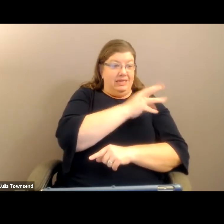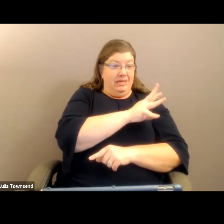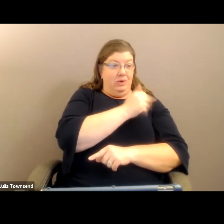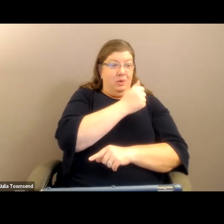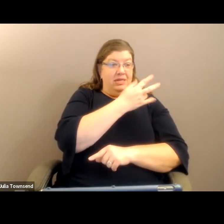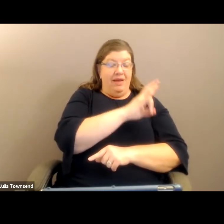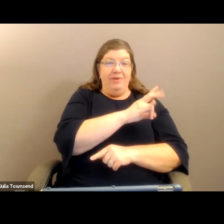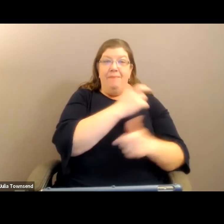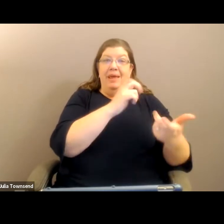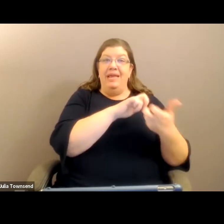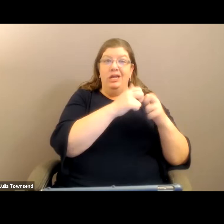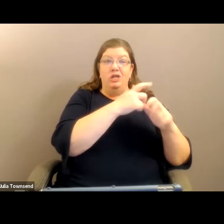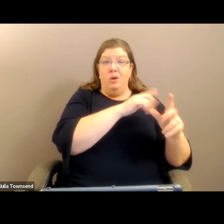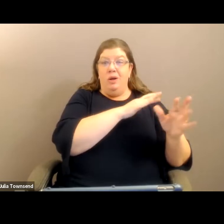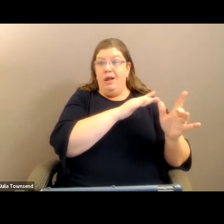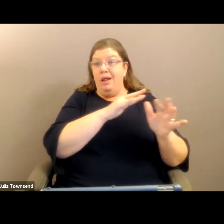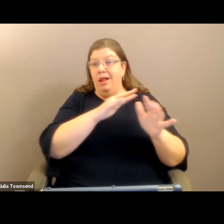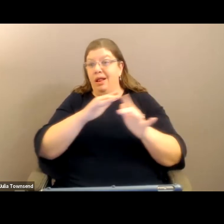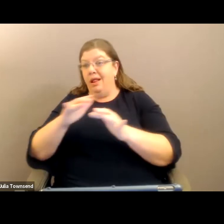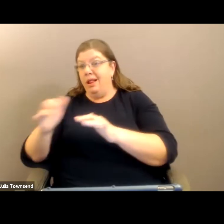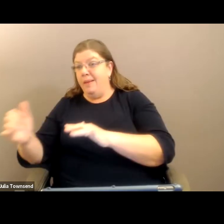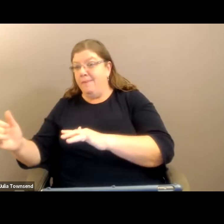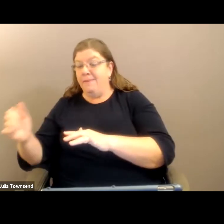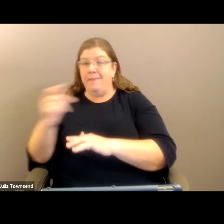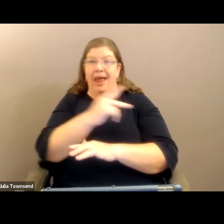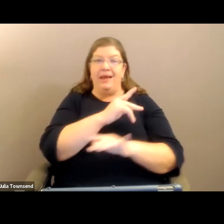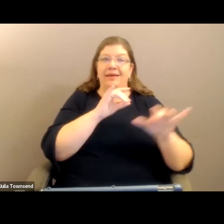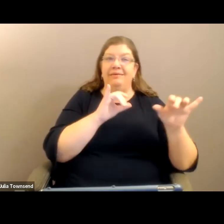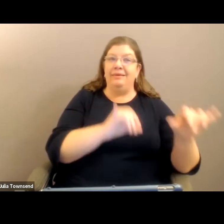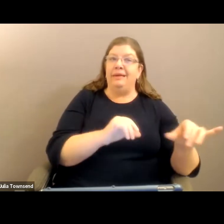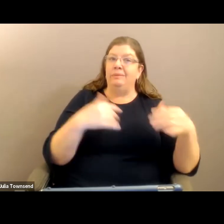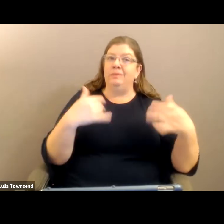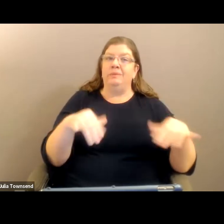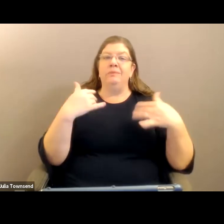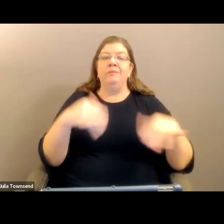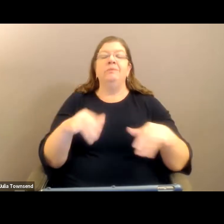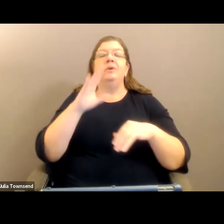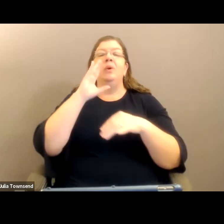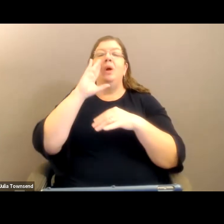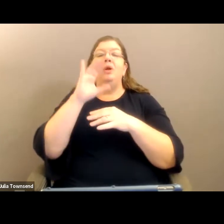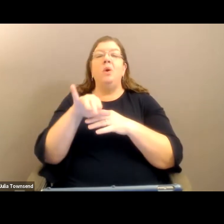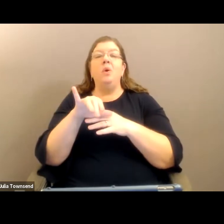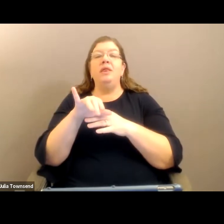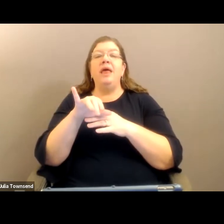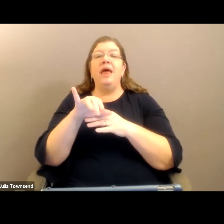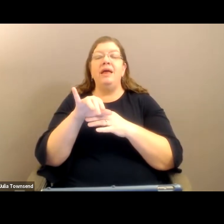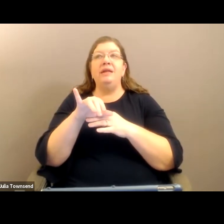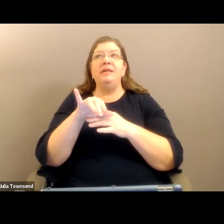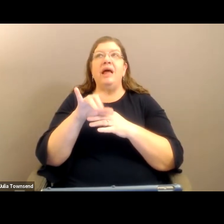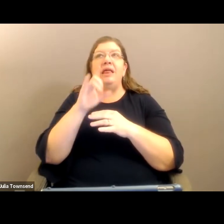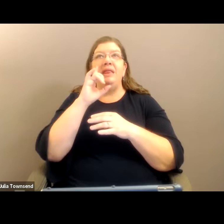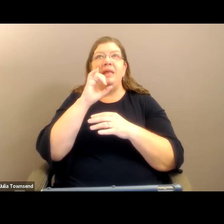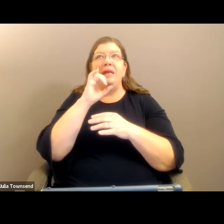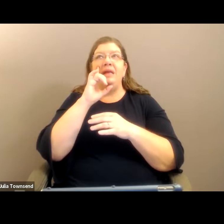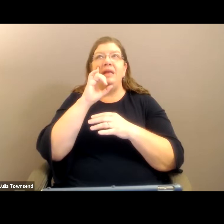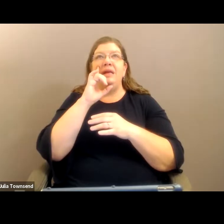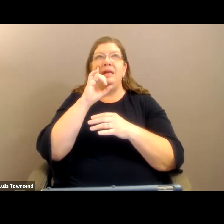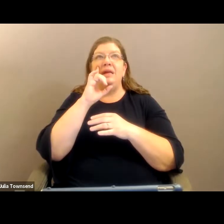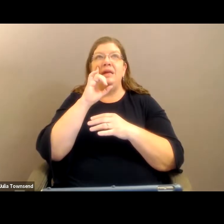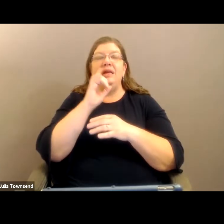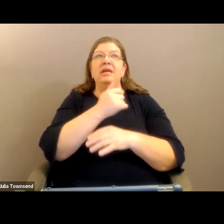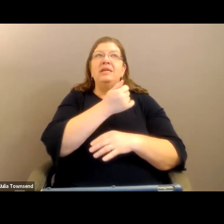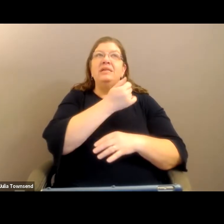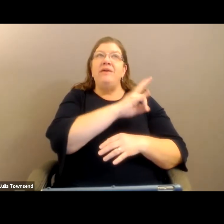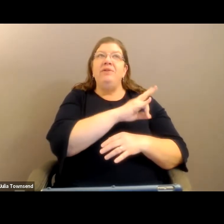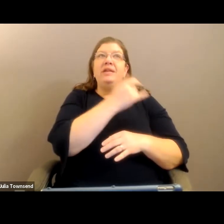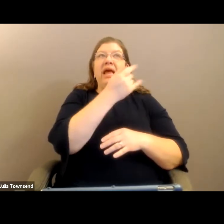huge issue that we were addressing then. And so I know that I think it was probably 17 and 18 that we then